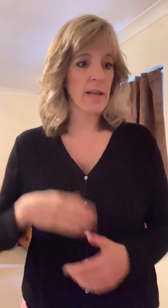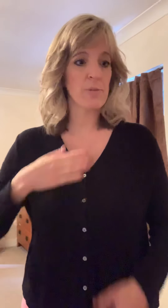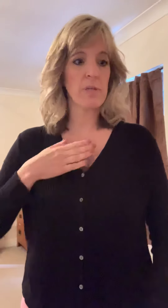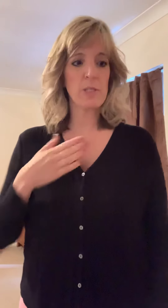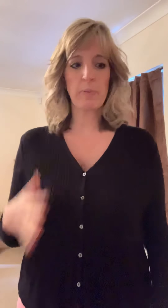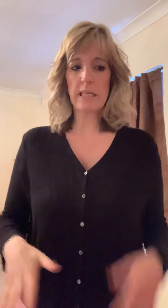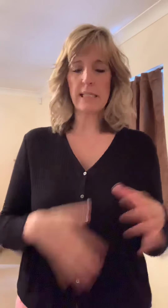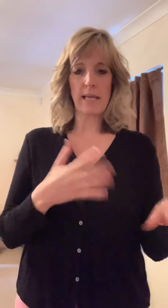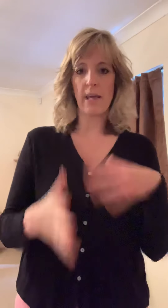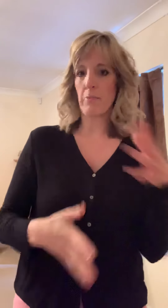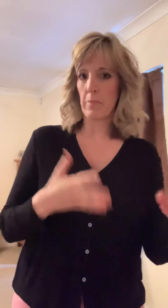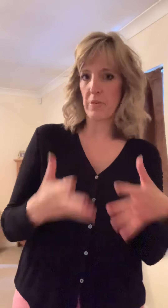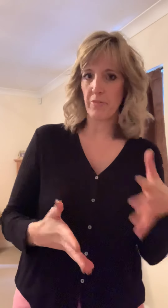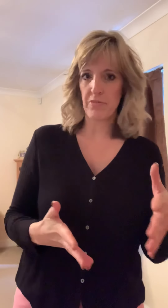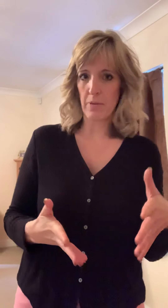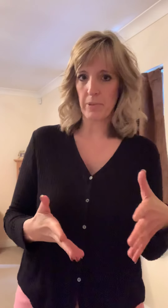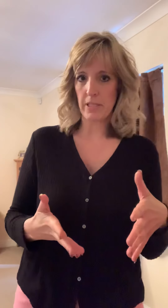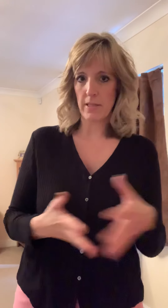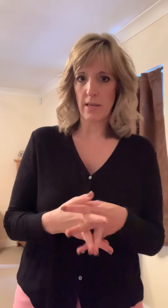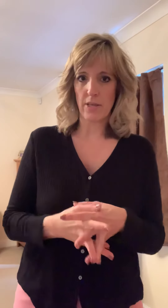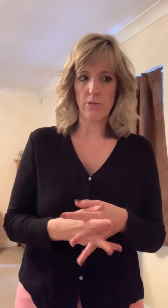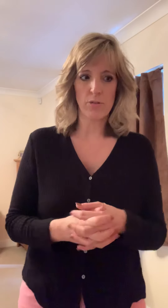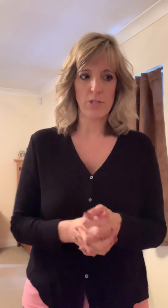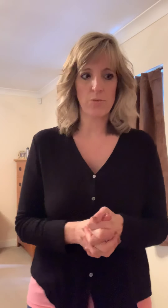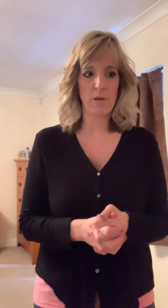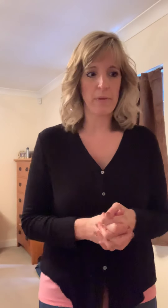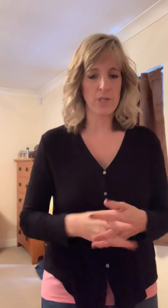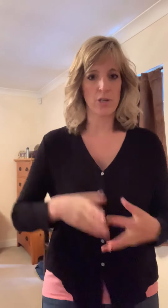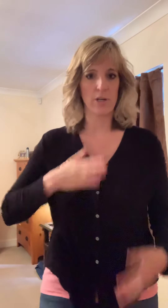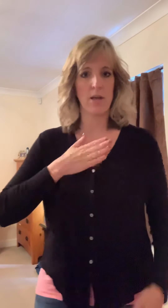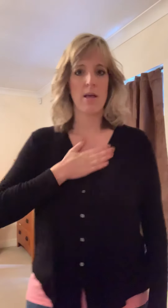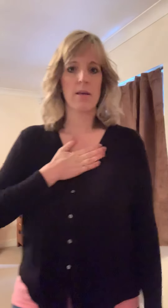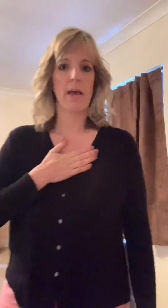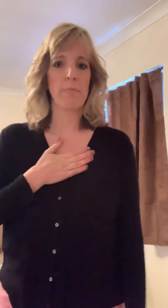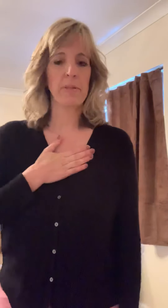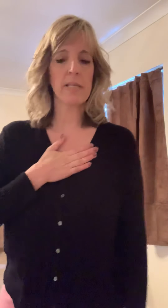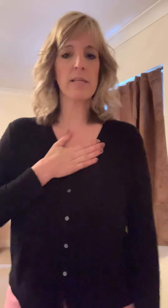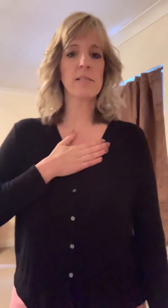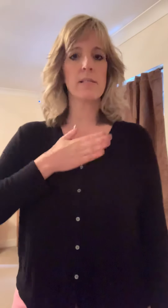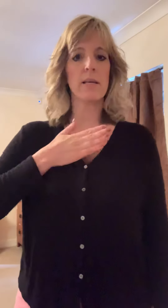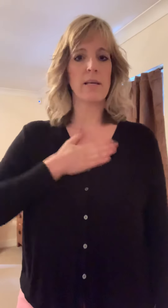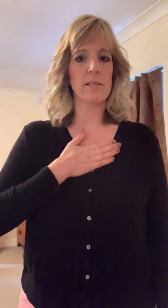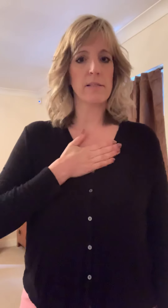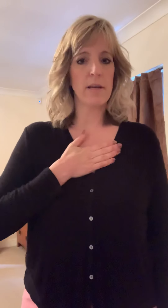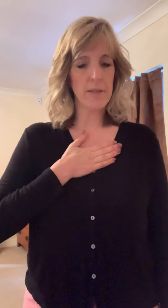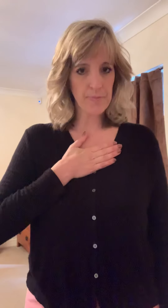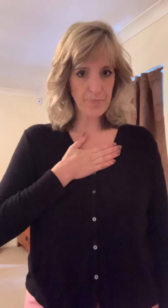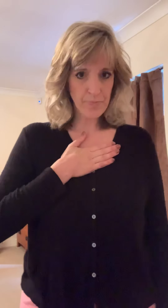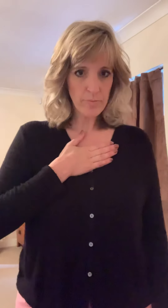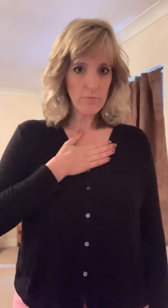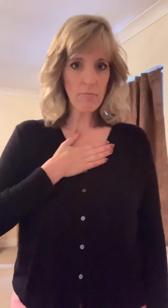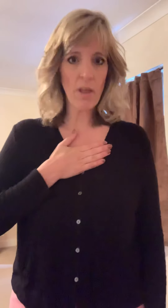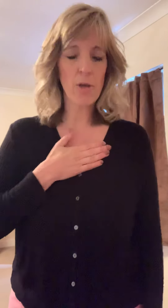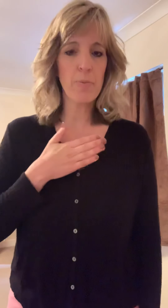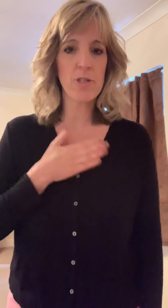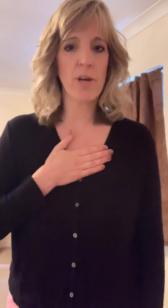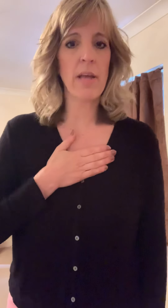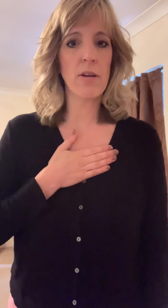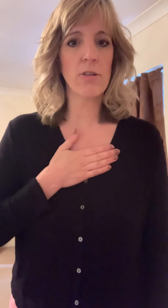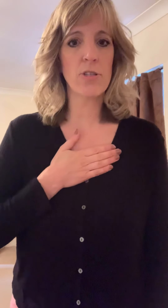one is please. I can't remember if we've done please and thank you, so I just want to make sure. Okay, please is you put your hand on your